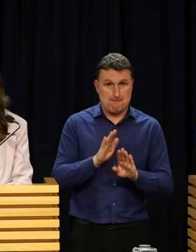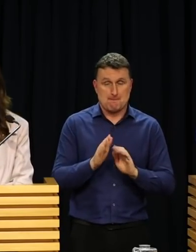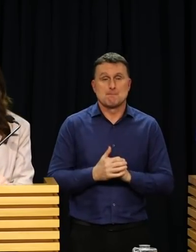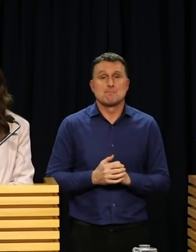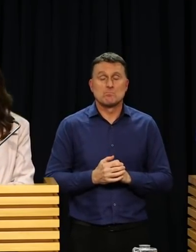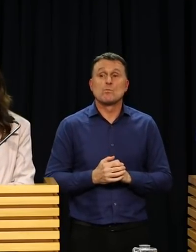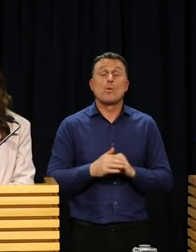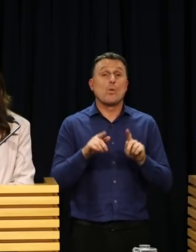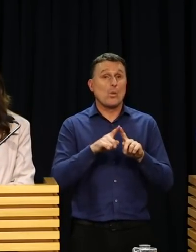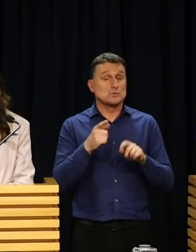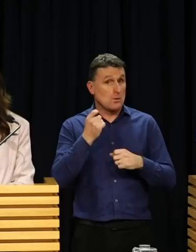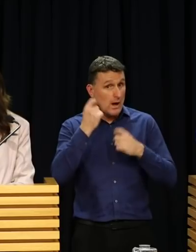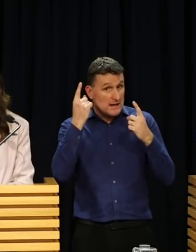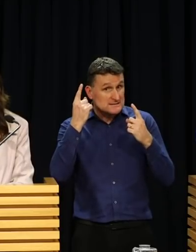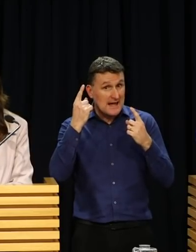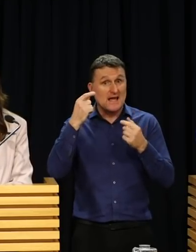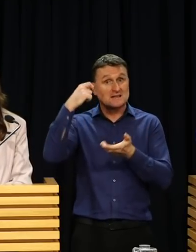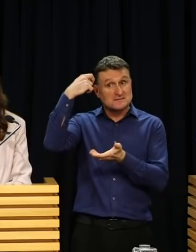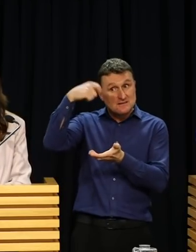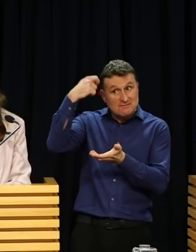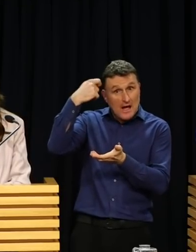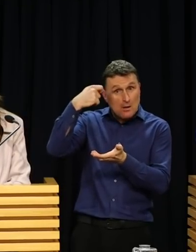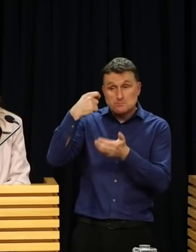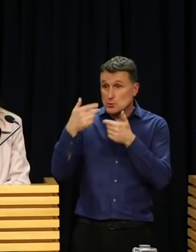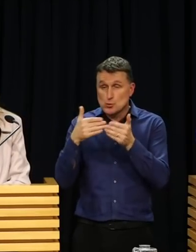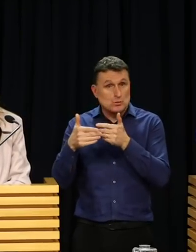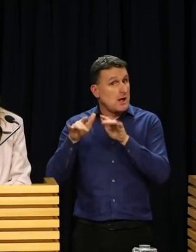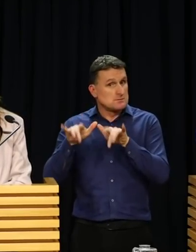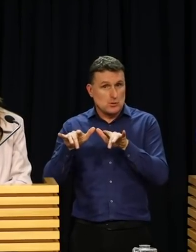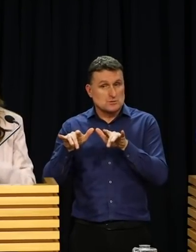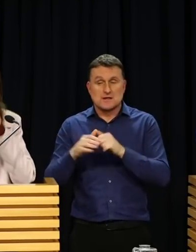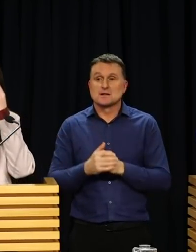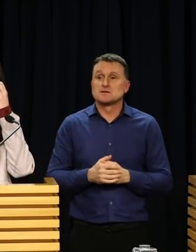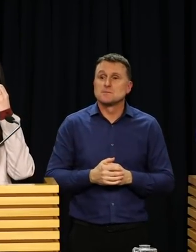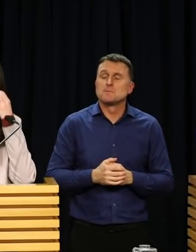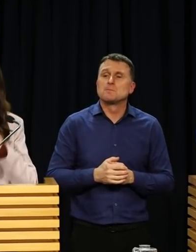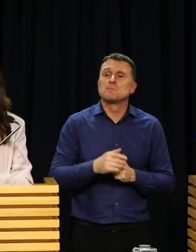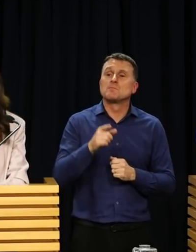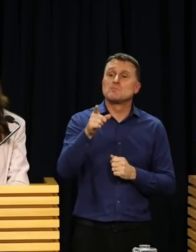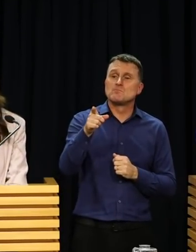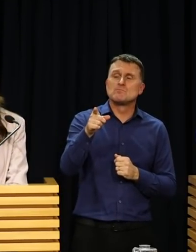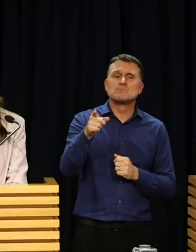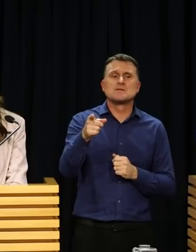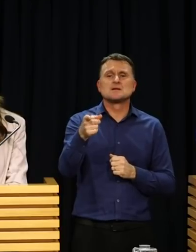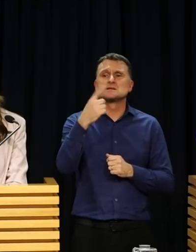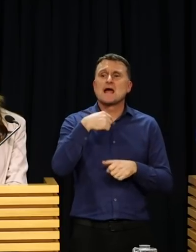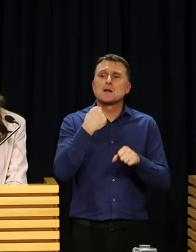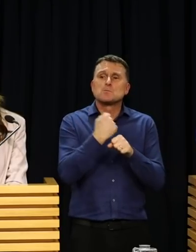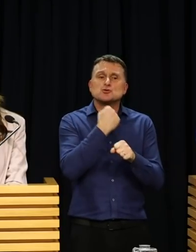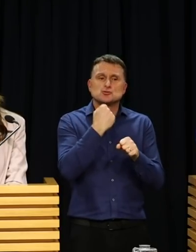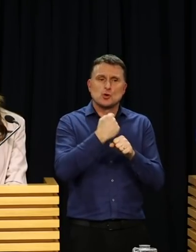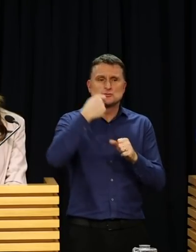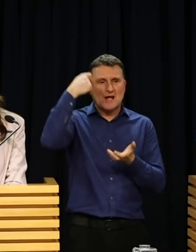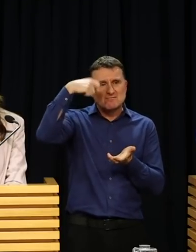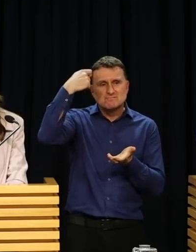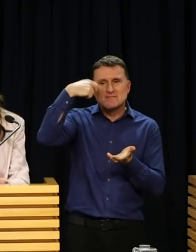that my understanding is that nothing has been sought in that regard, so I think it's only fair that I state that. A producer has pulled out today. Yeah. Would you want to see the project